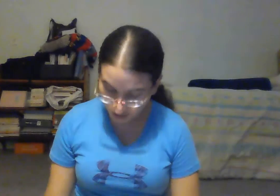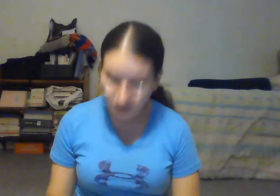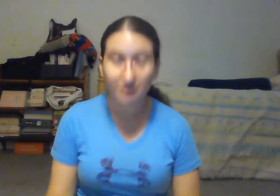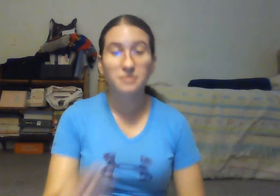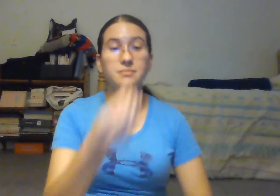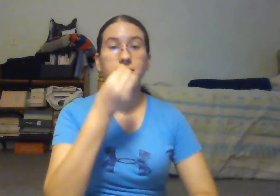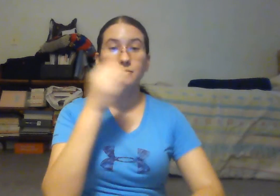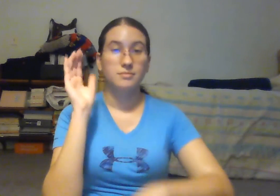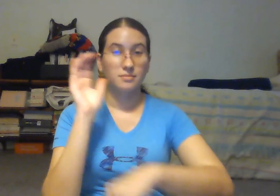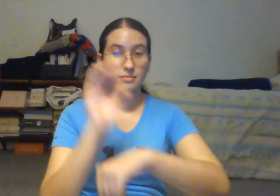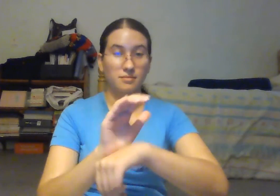Dinner.